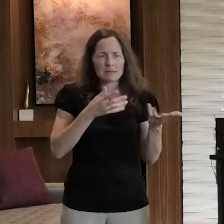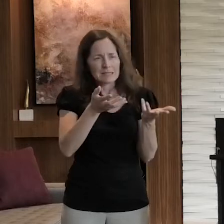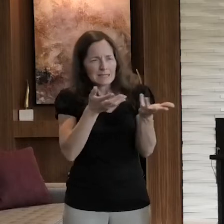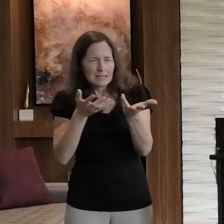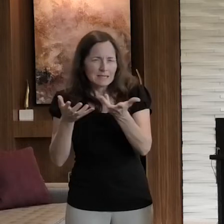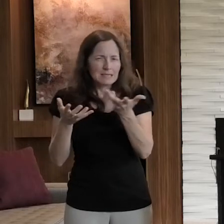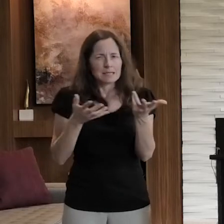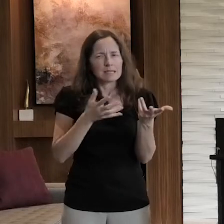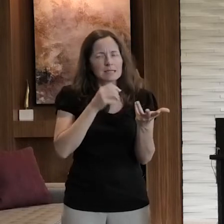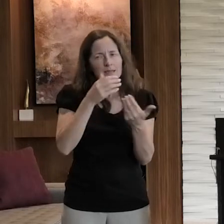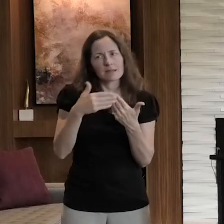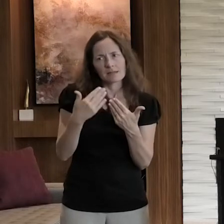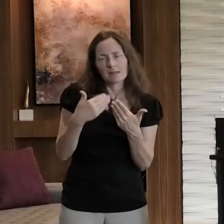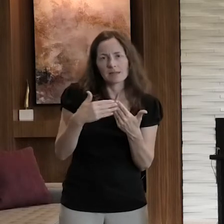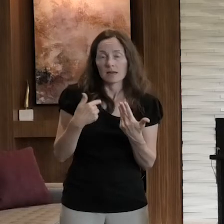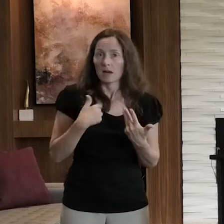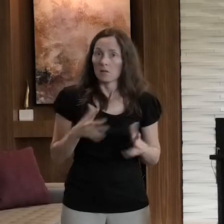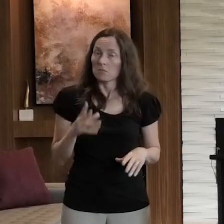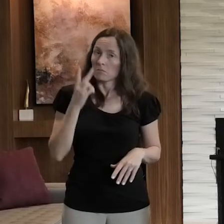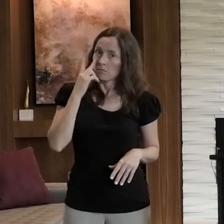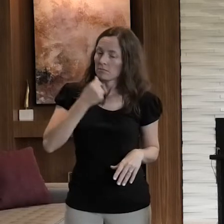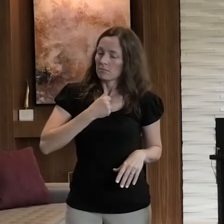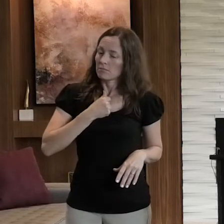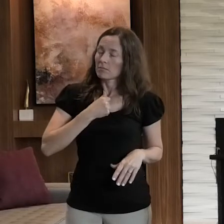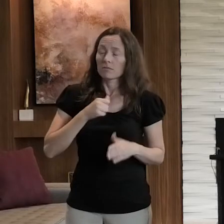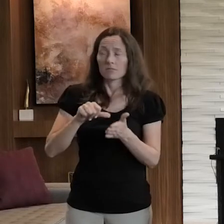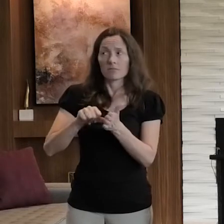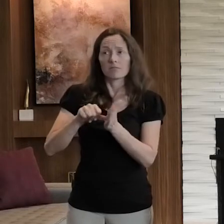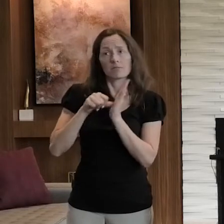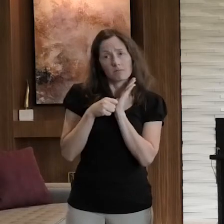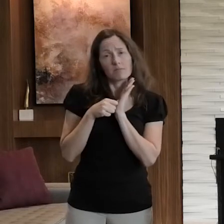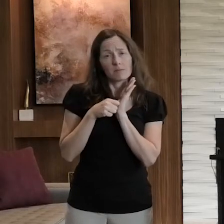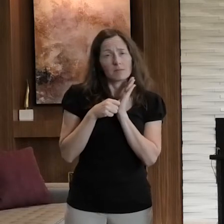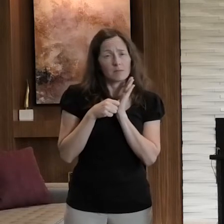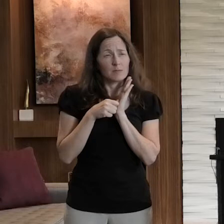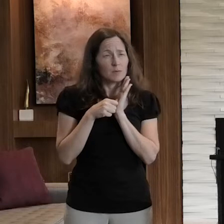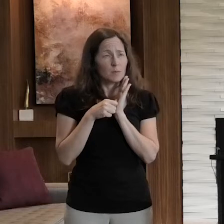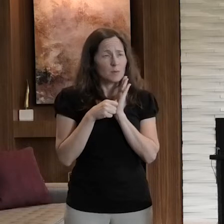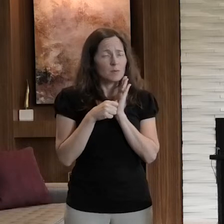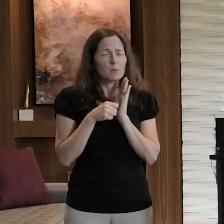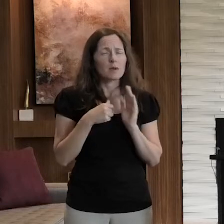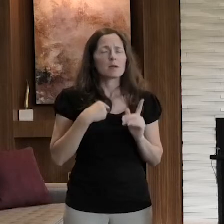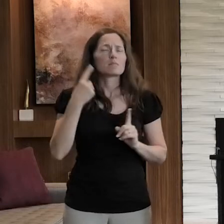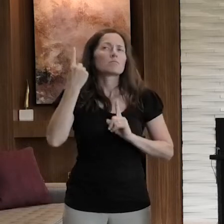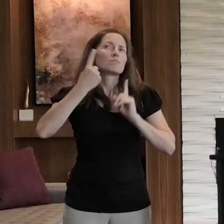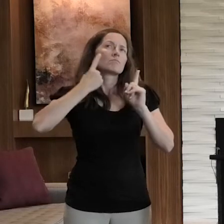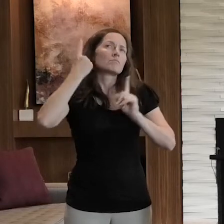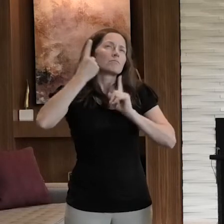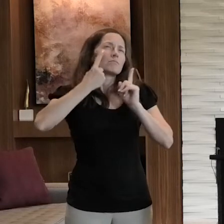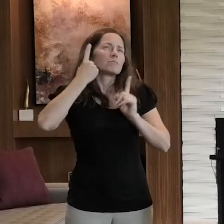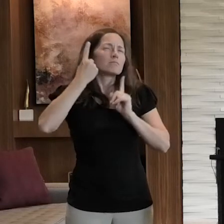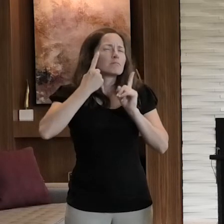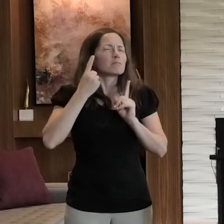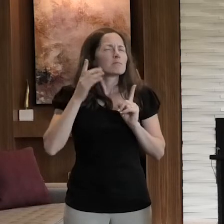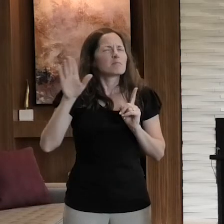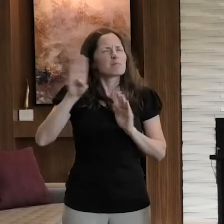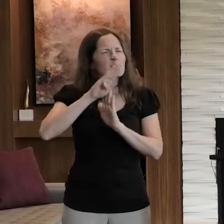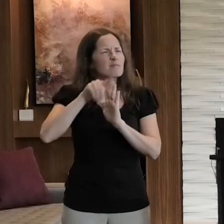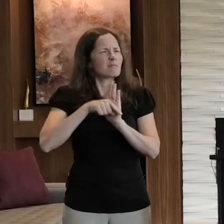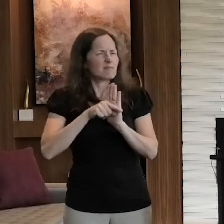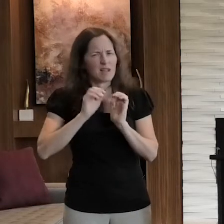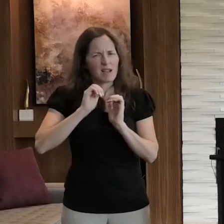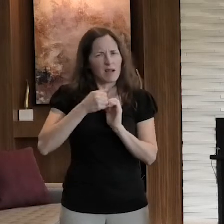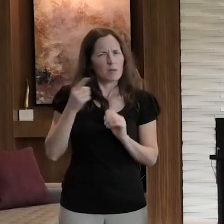it personally, and I'm really impressed by it. And so there's a little piece of me that said, I wonder what it is about his background that gets us